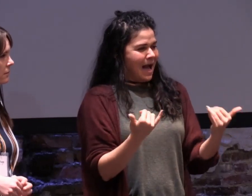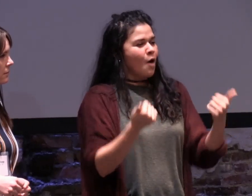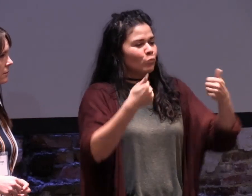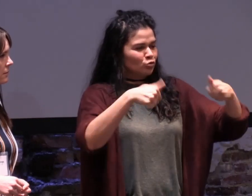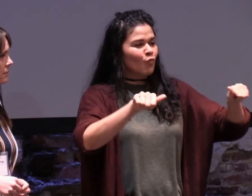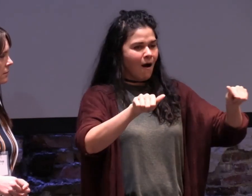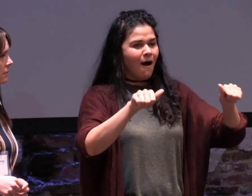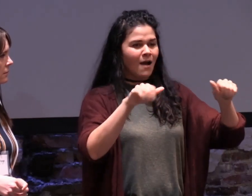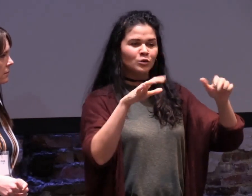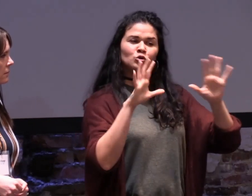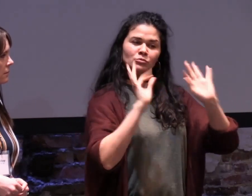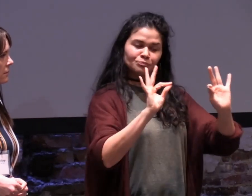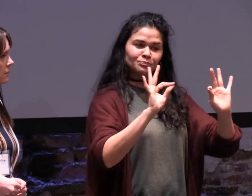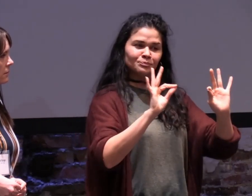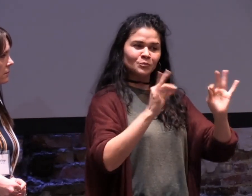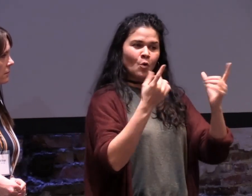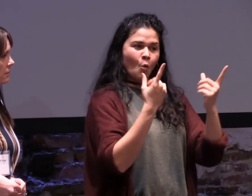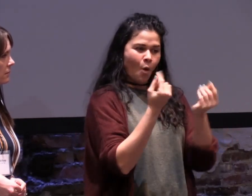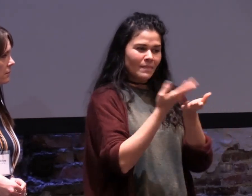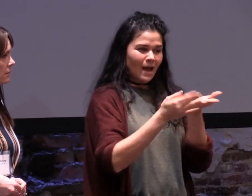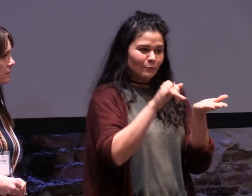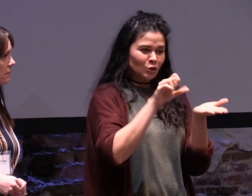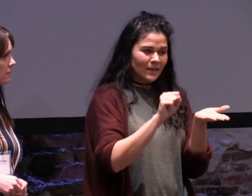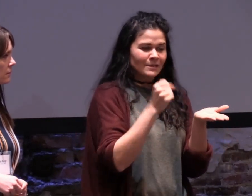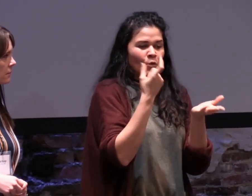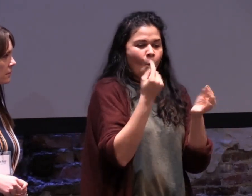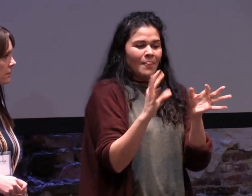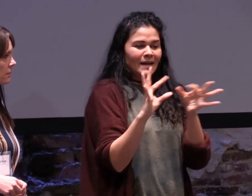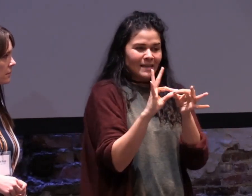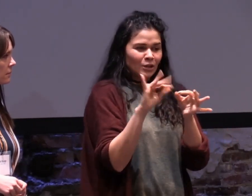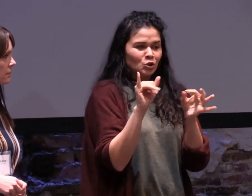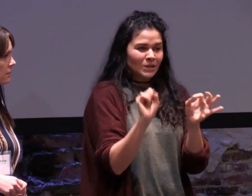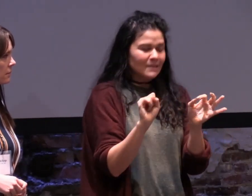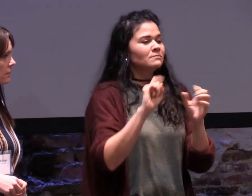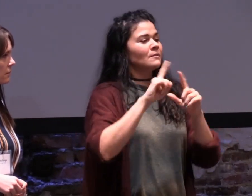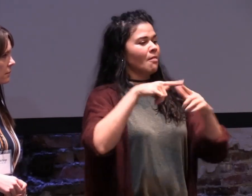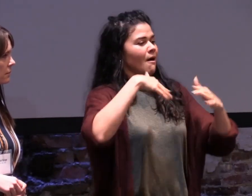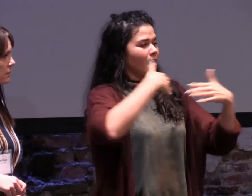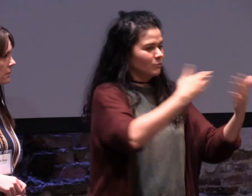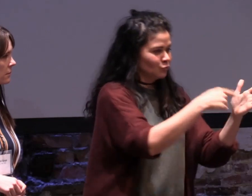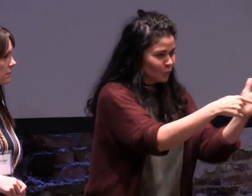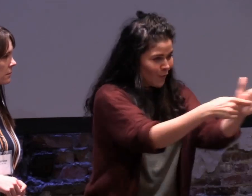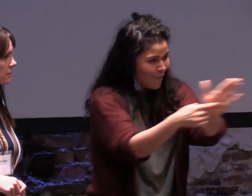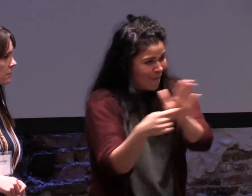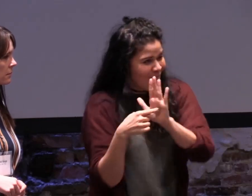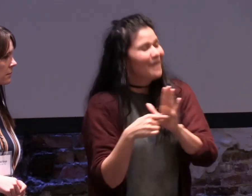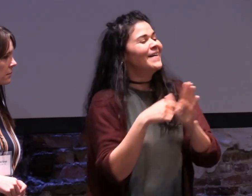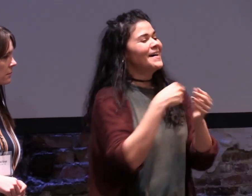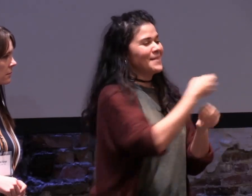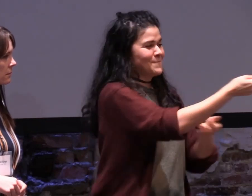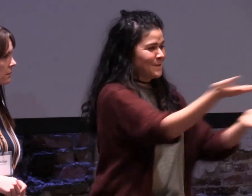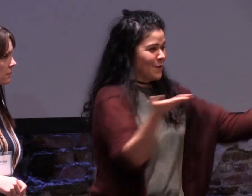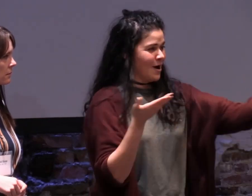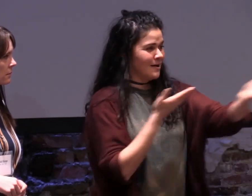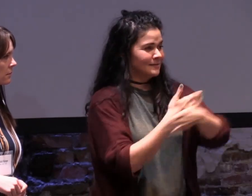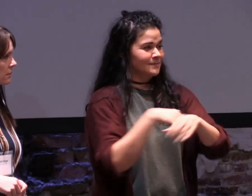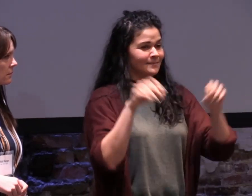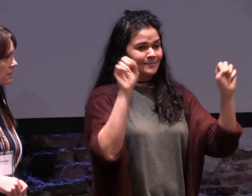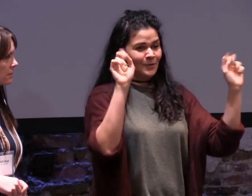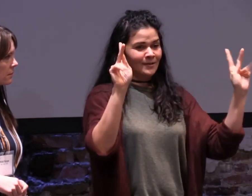have an opportunity to come and see what items are placed on the altar and what the connection is. They all represent all of you,